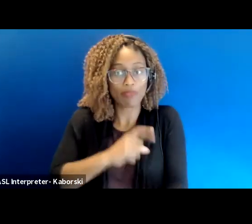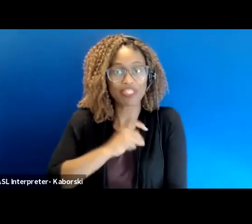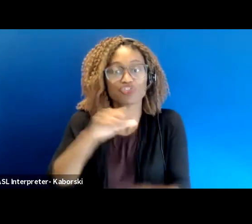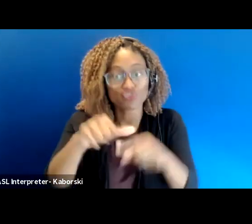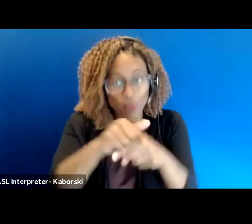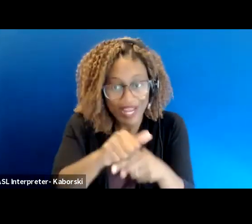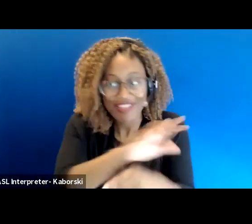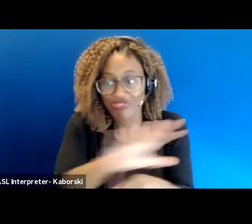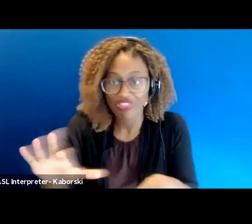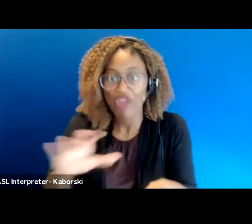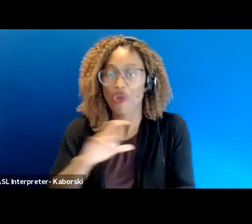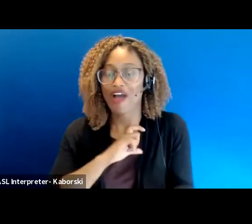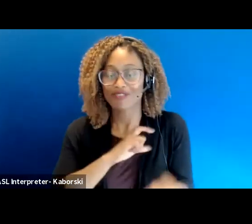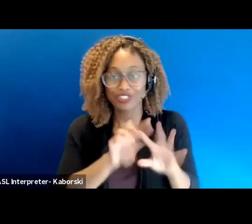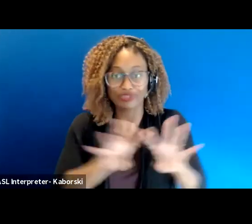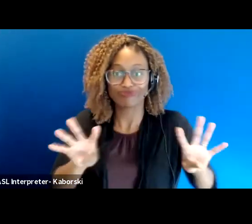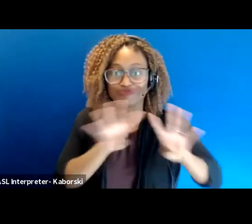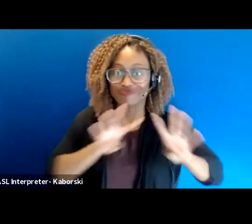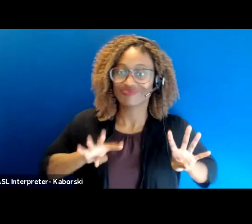their officers differently.